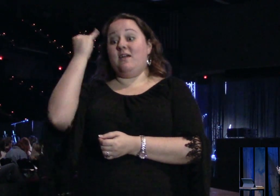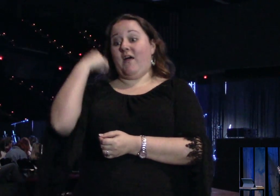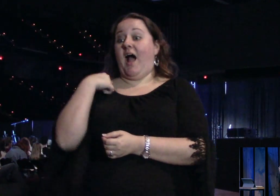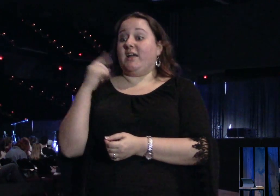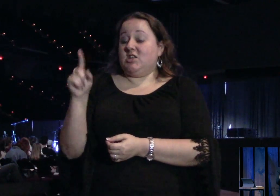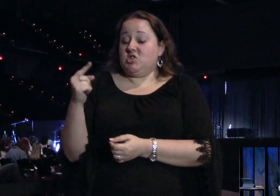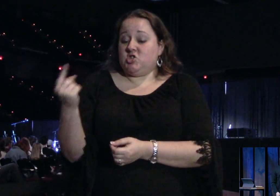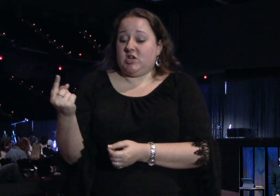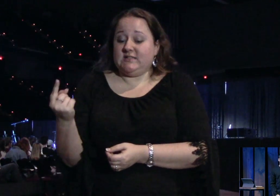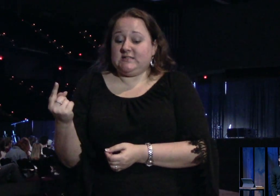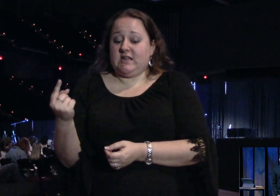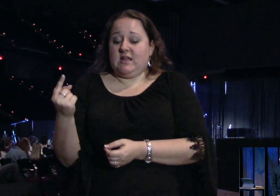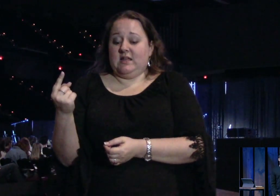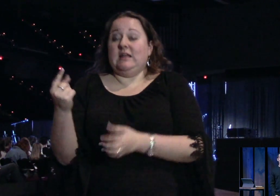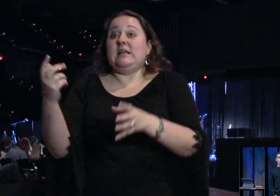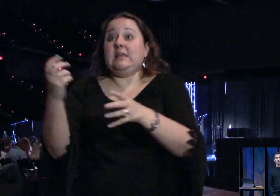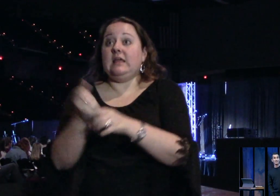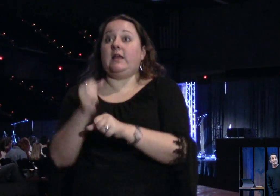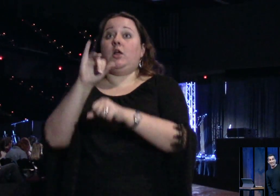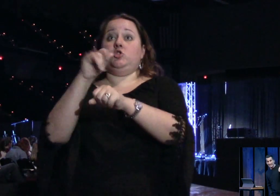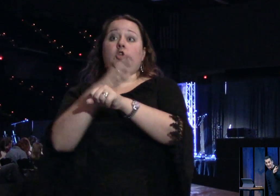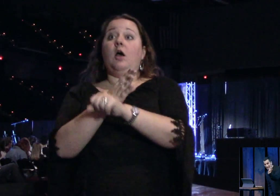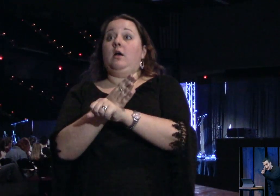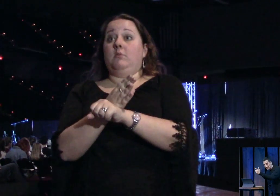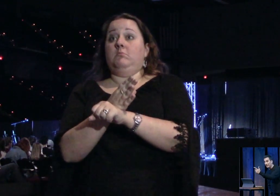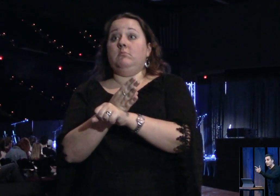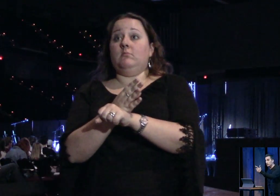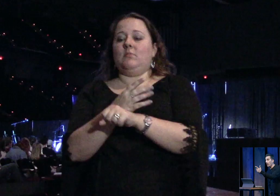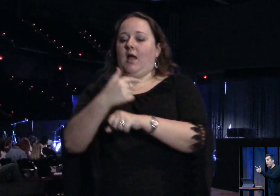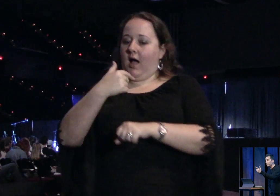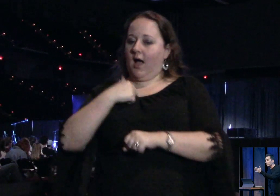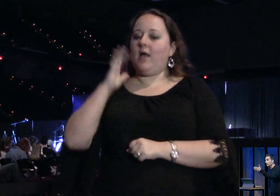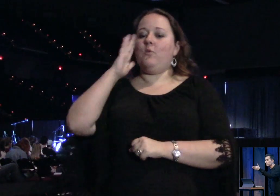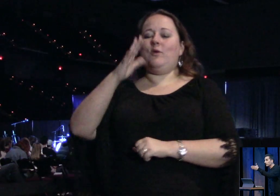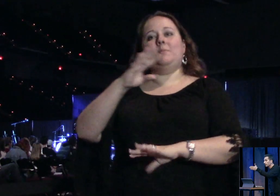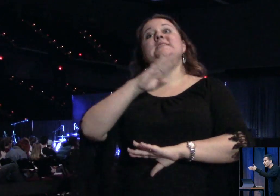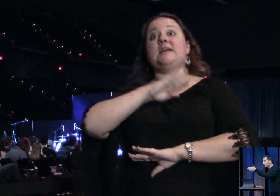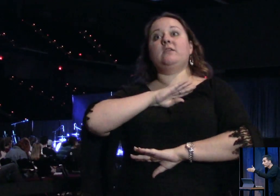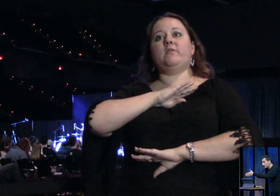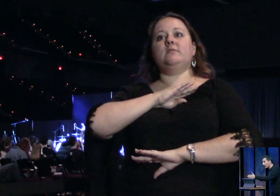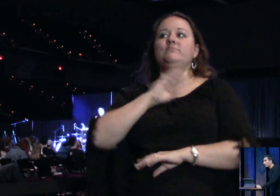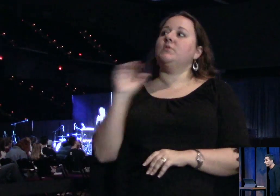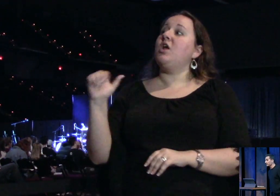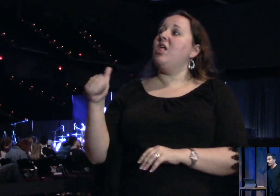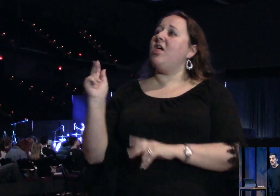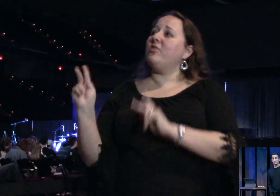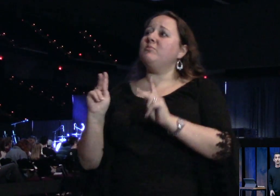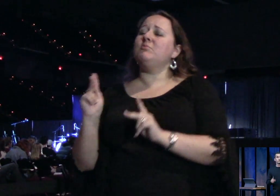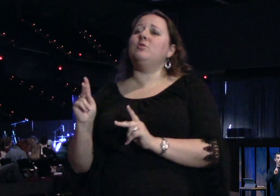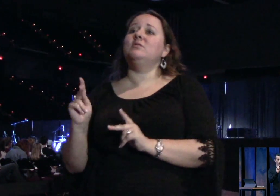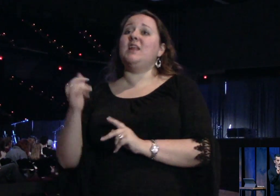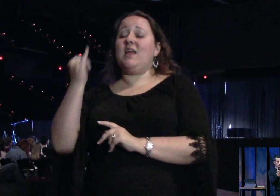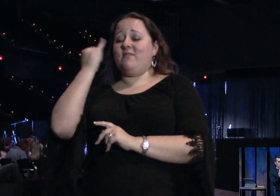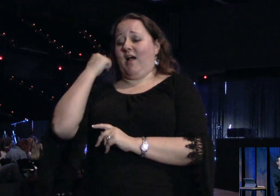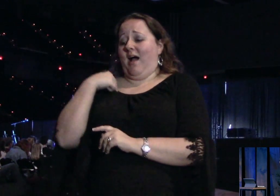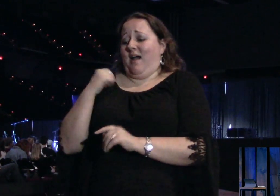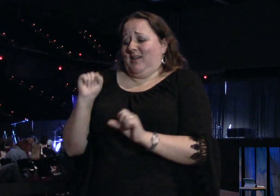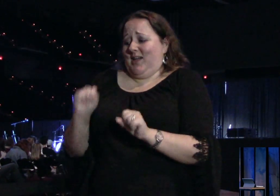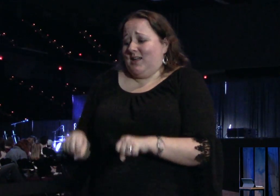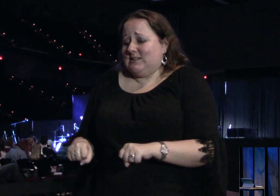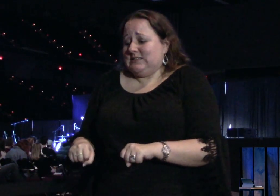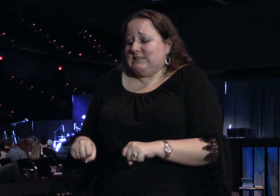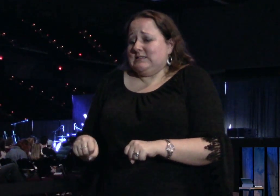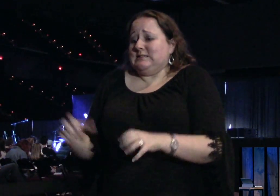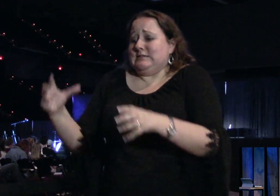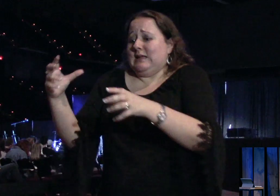you filled in the blank. If I can just land a job, then I will be satisfied. For others, here, this